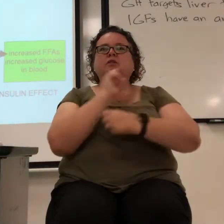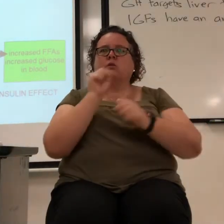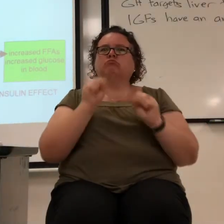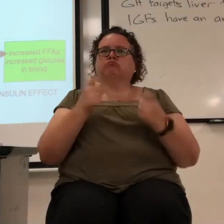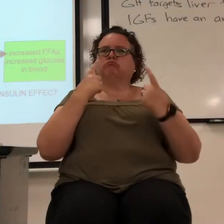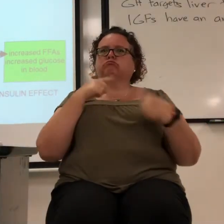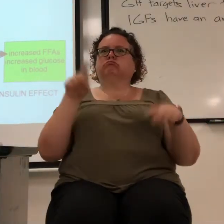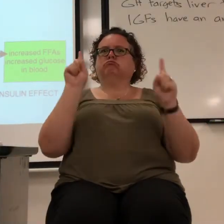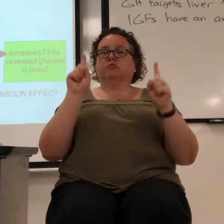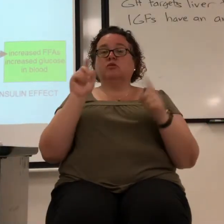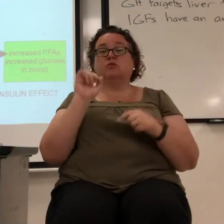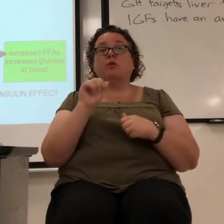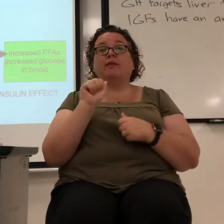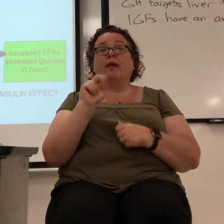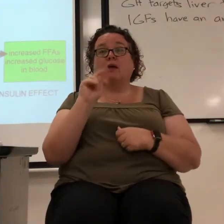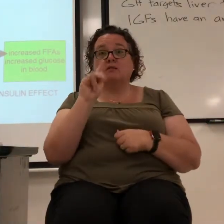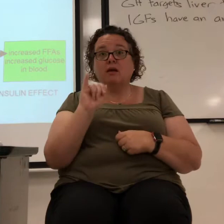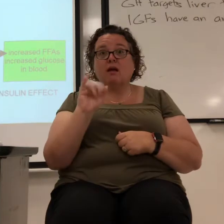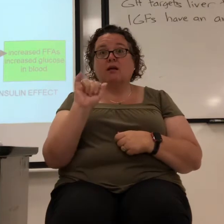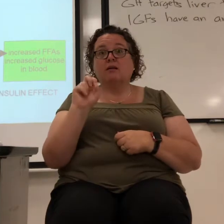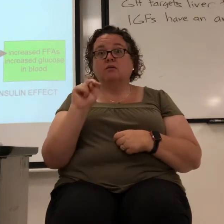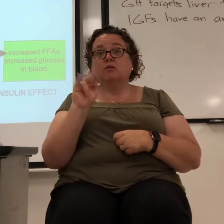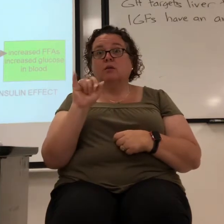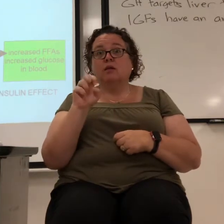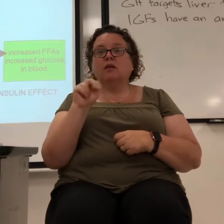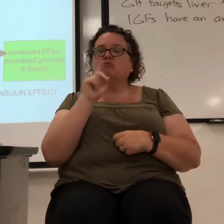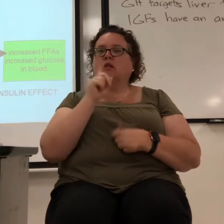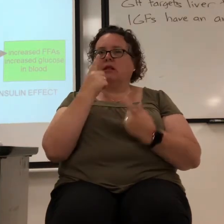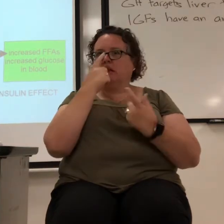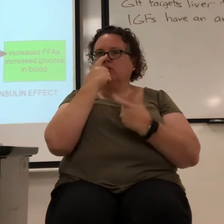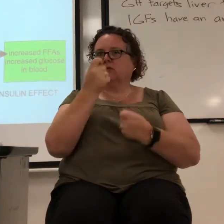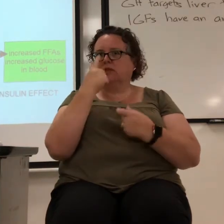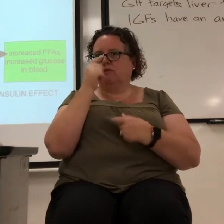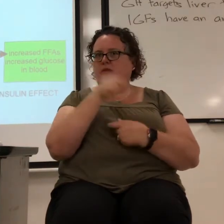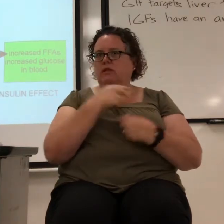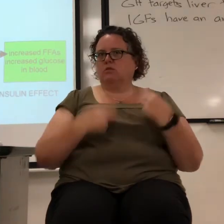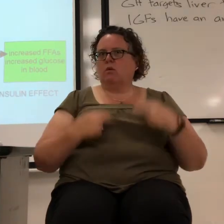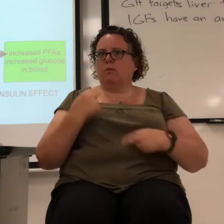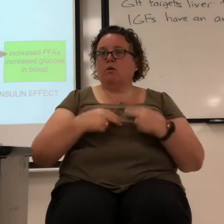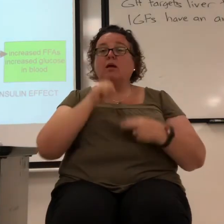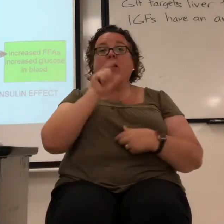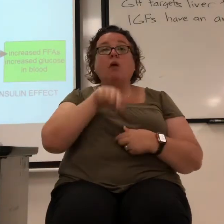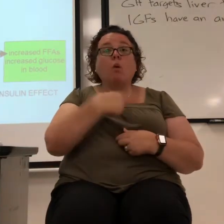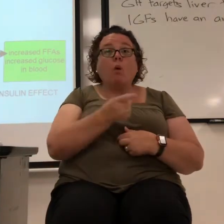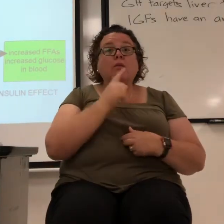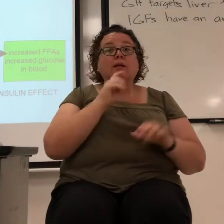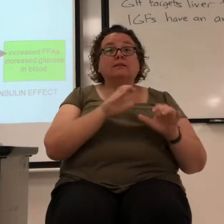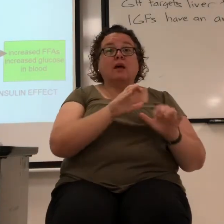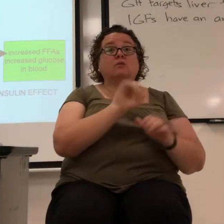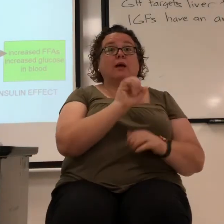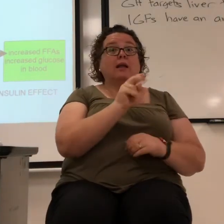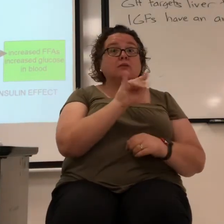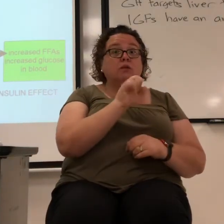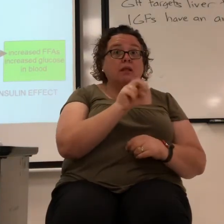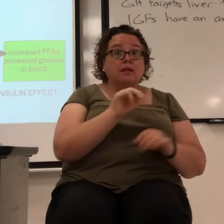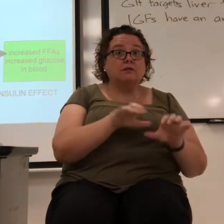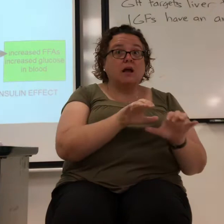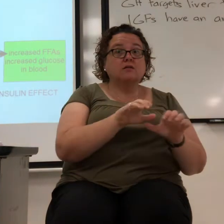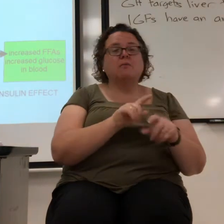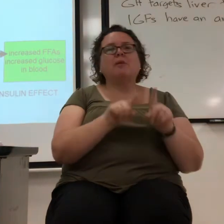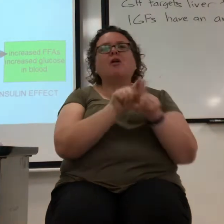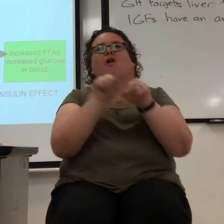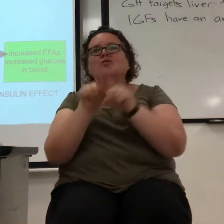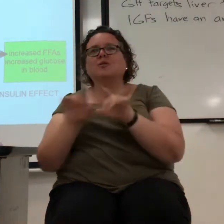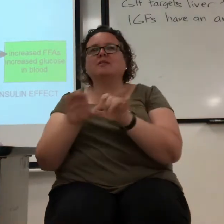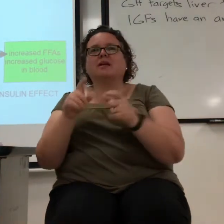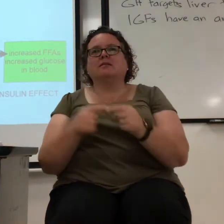So the anti-insulin effects are interesting for this hormone. Not only does it do what insulin does, it also